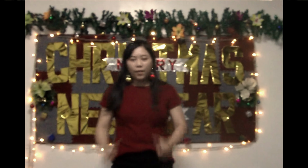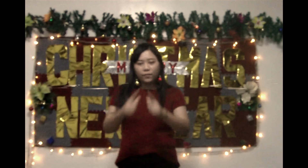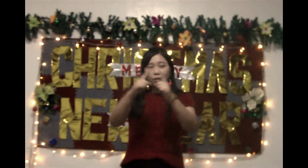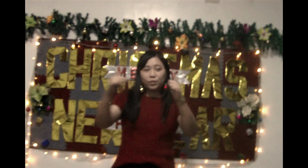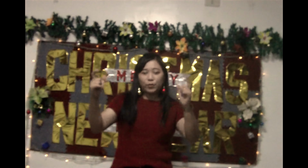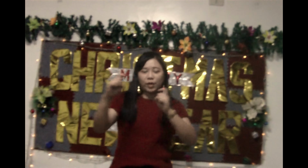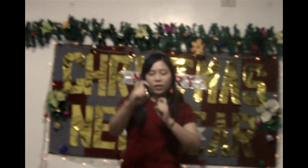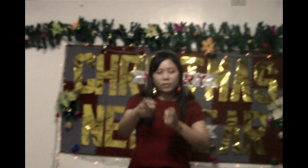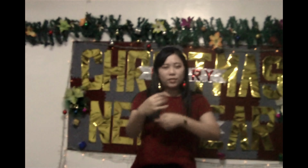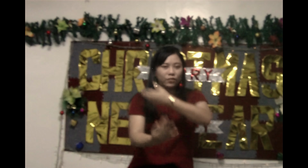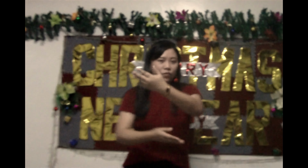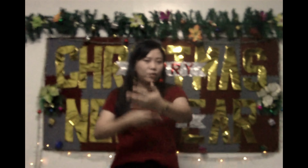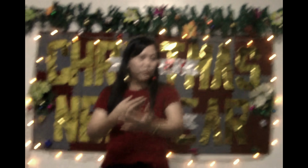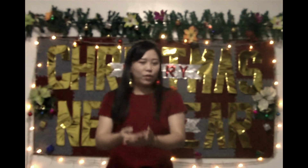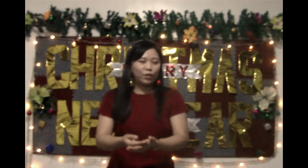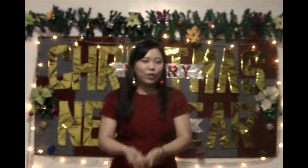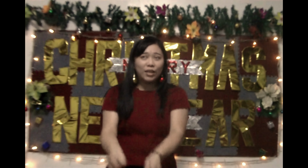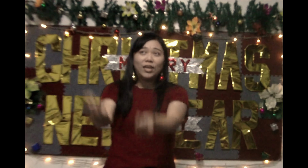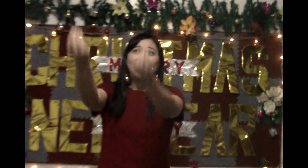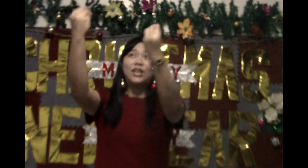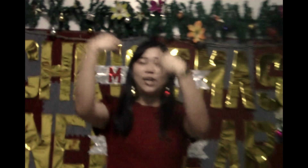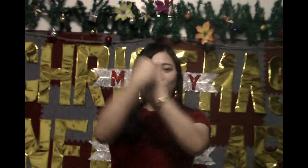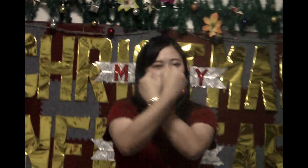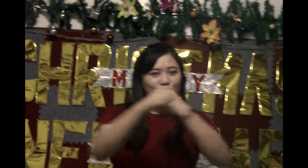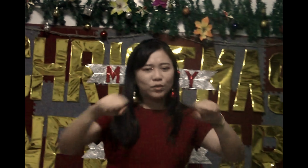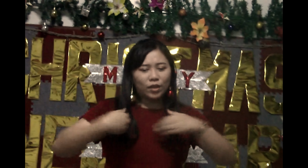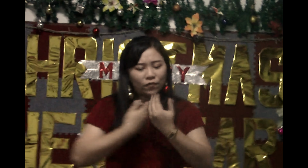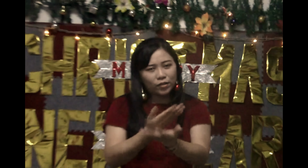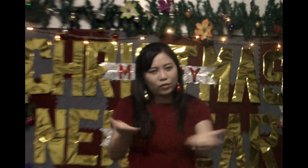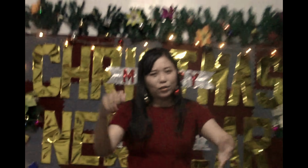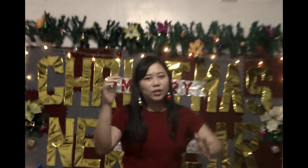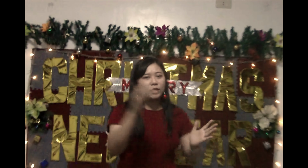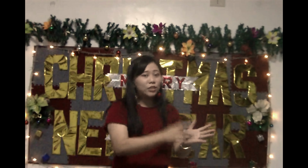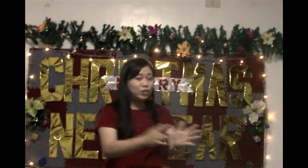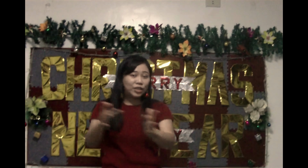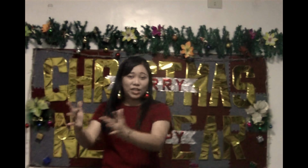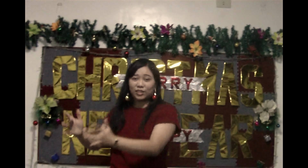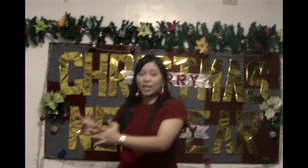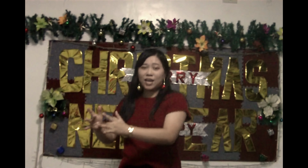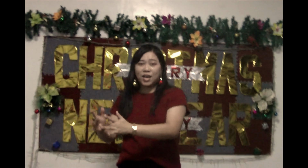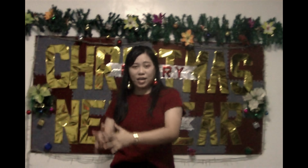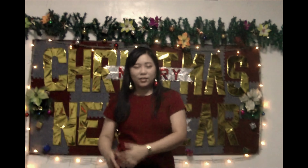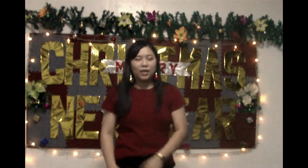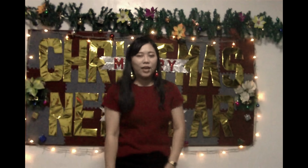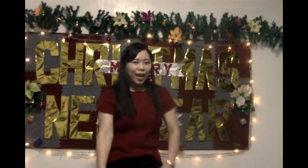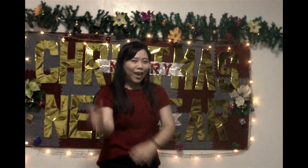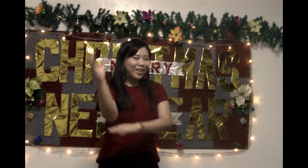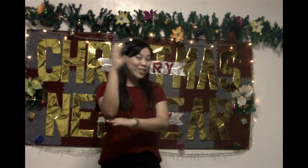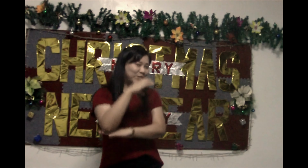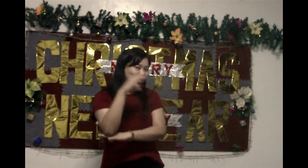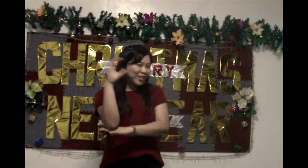The greatest gift of all He came to save us all is Jesus And it's